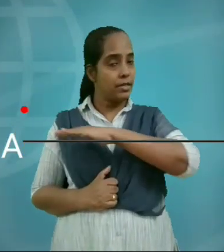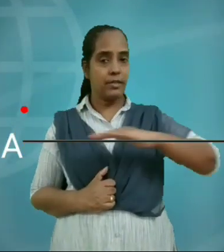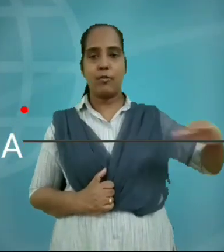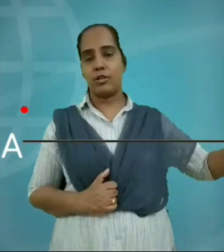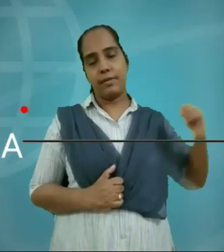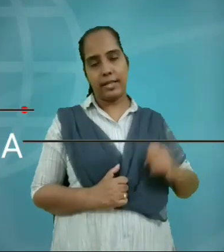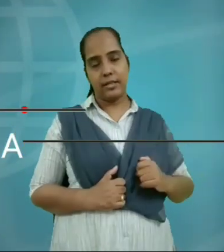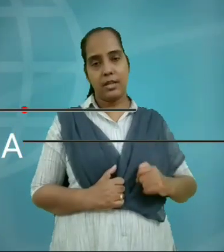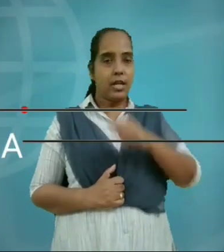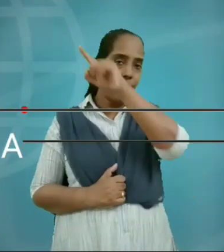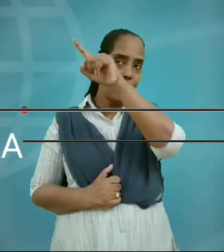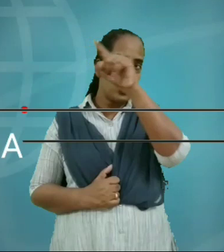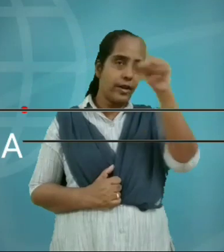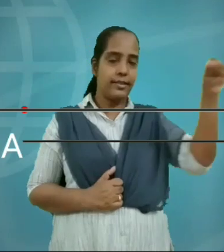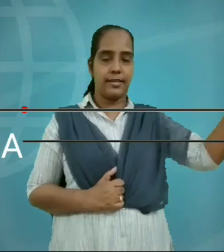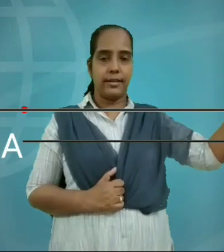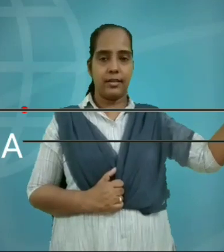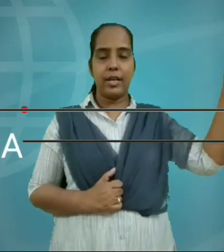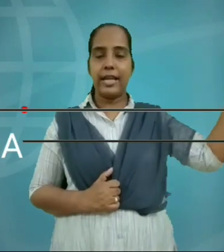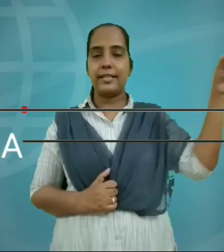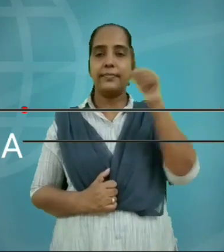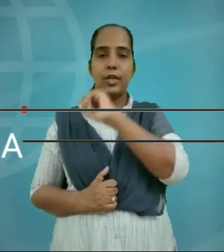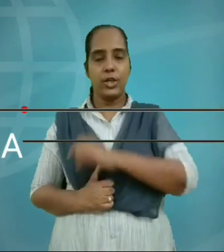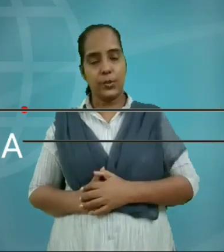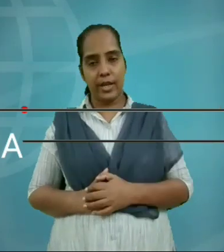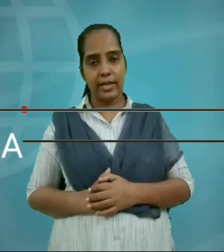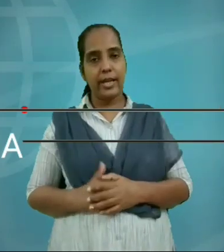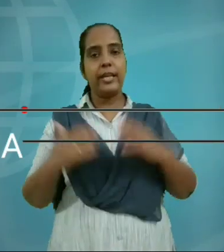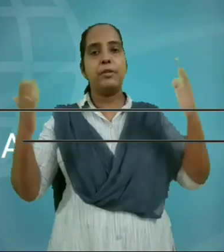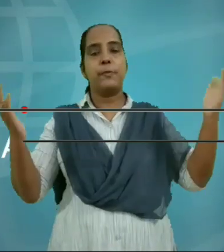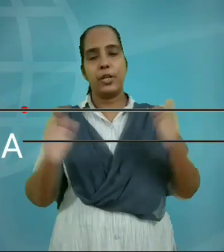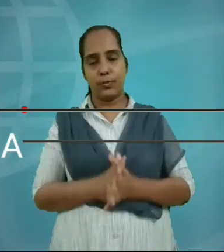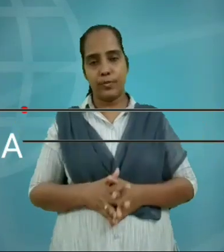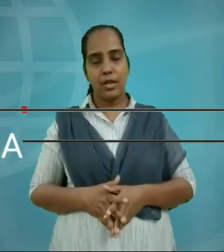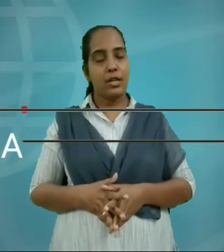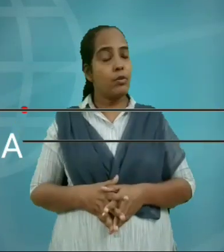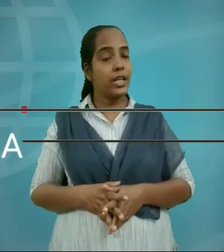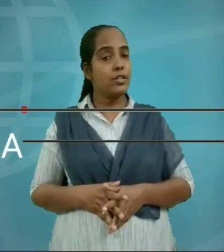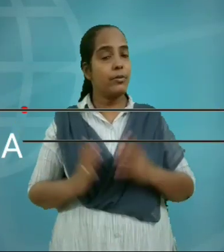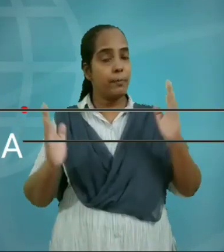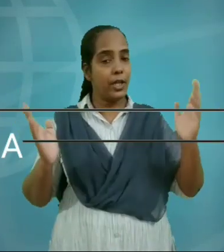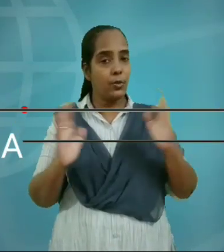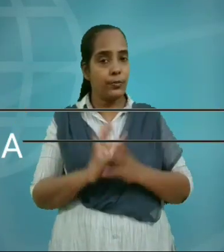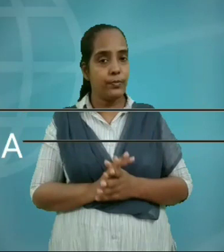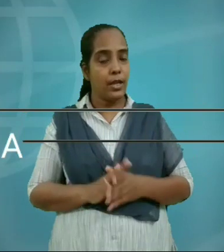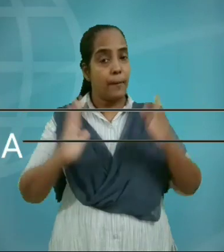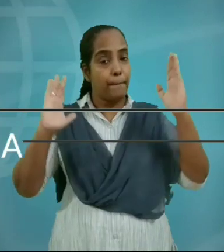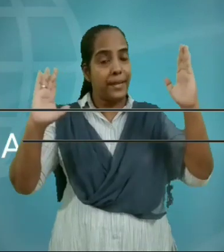the bottom line. Now I can join this line. I get a new line and I name it PQ. Now what can you say about PQ?